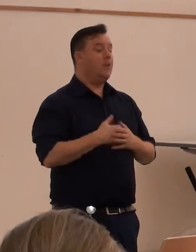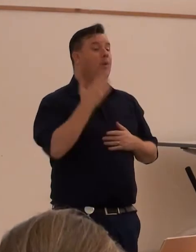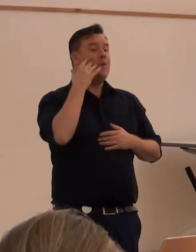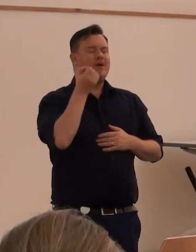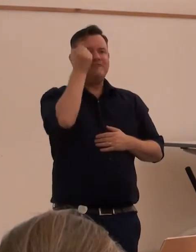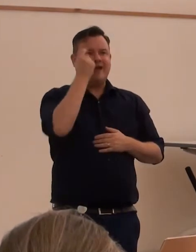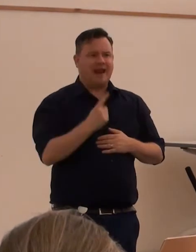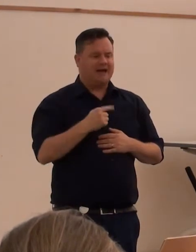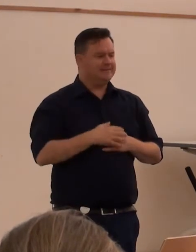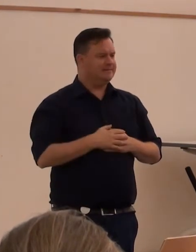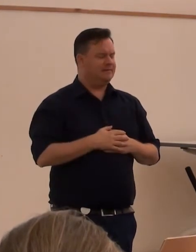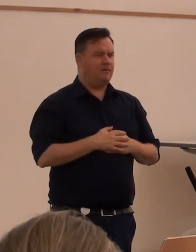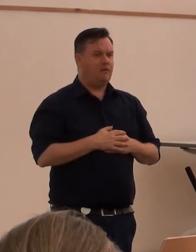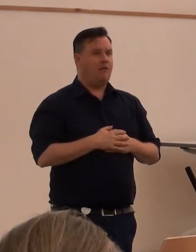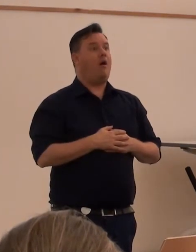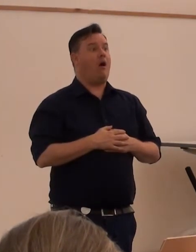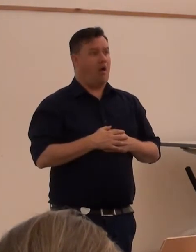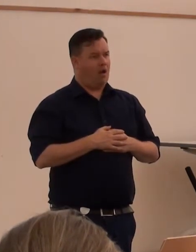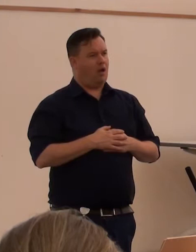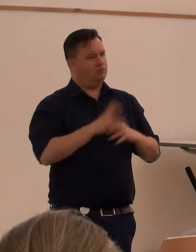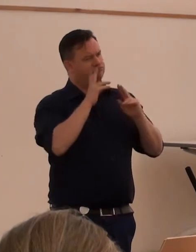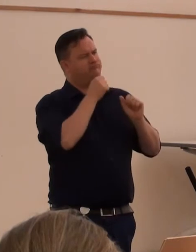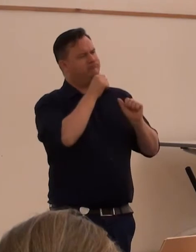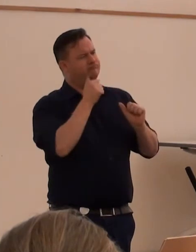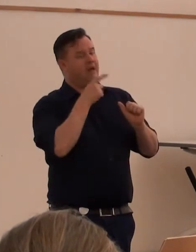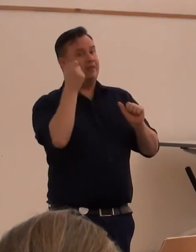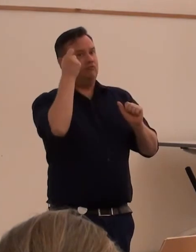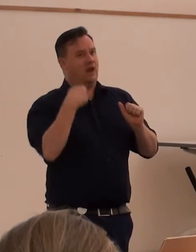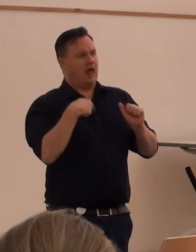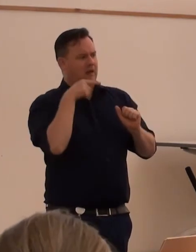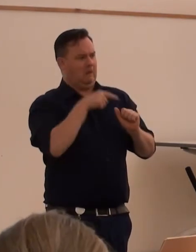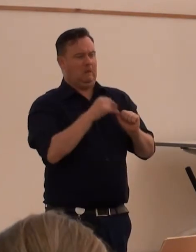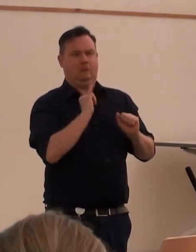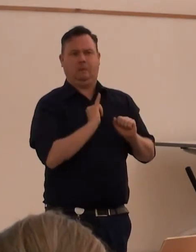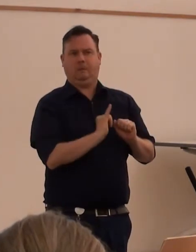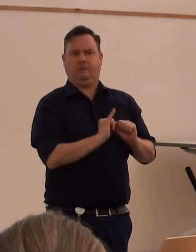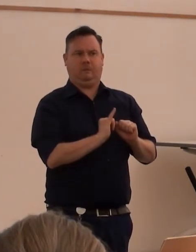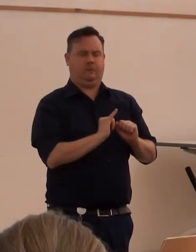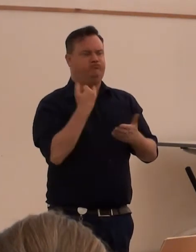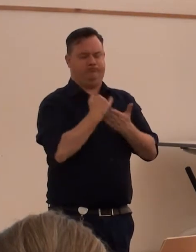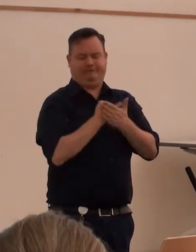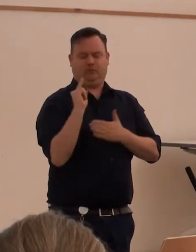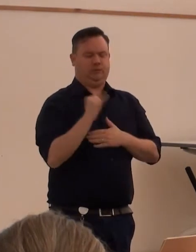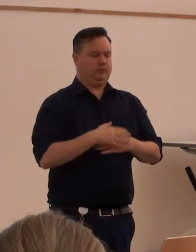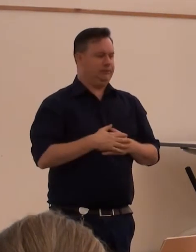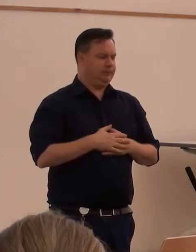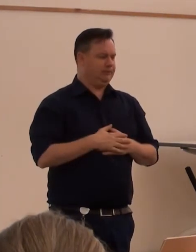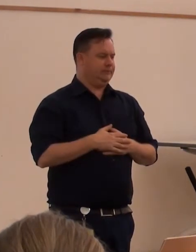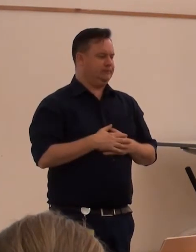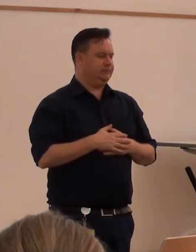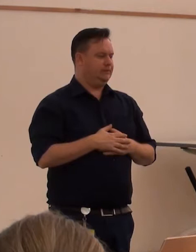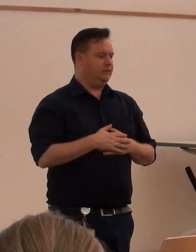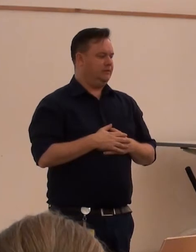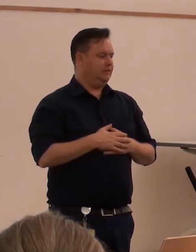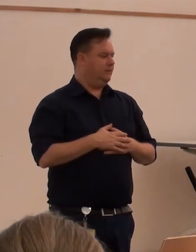realised what it said, they wanted to show it on the grounds that it was indecent or offensive. And there was a